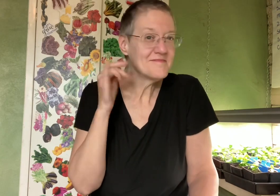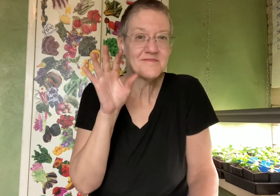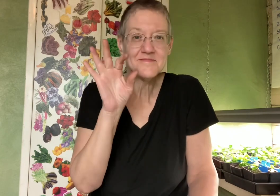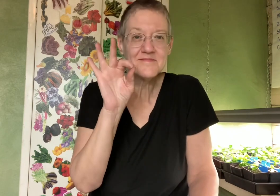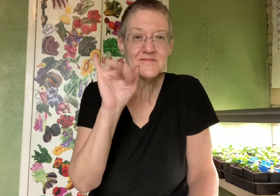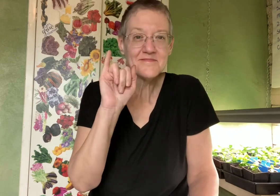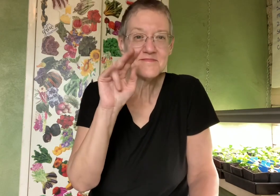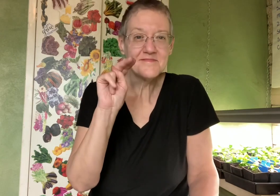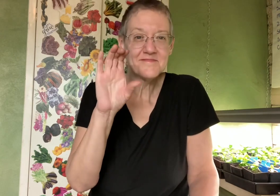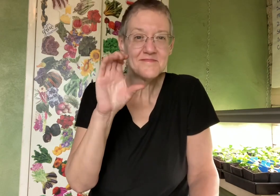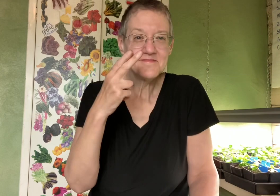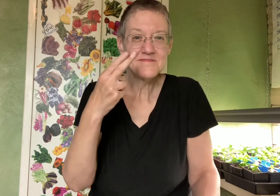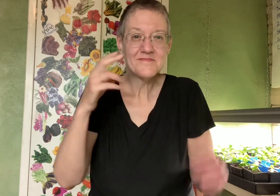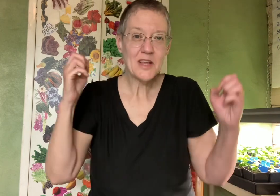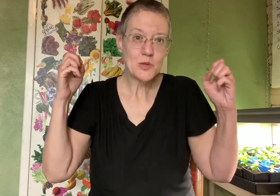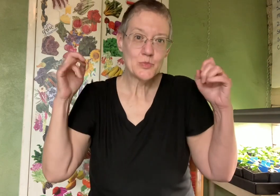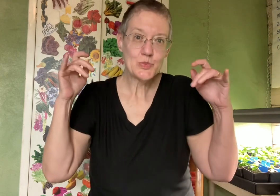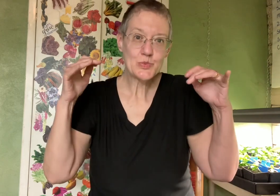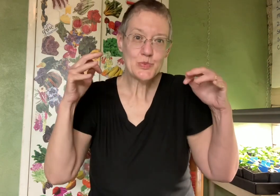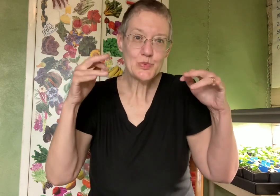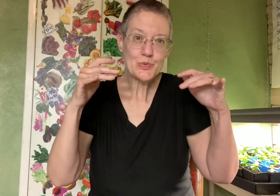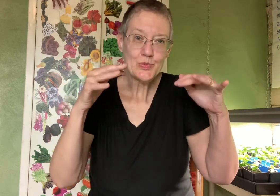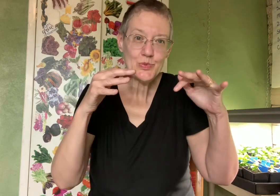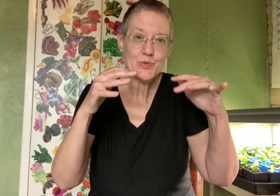the goldfinch love them.